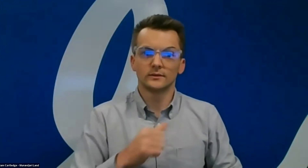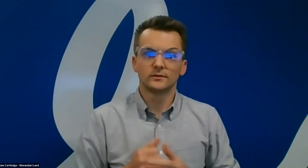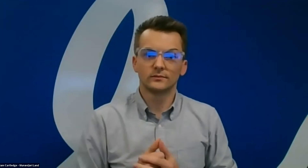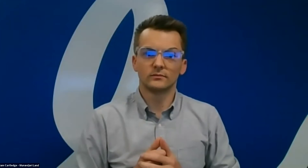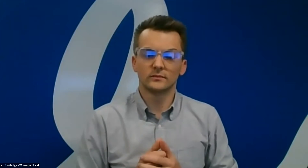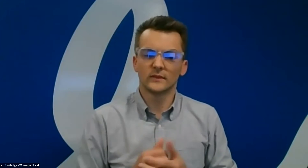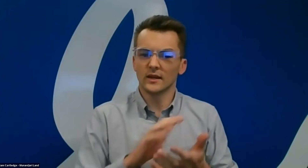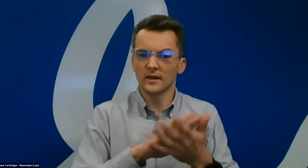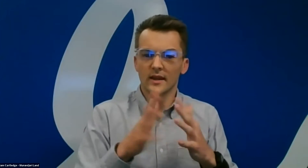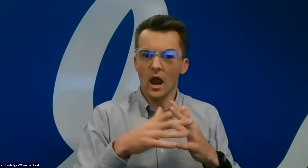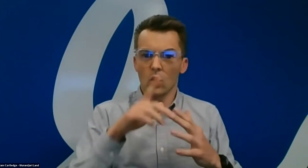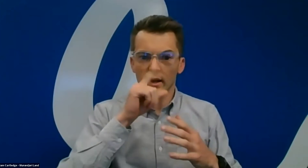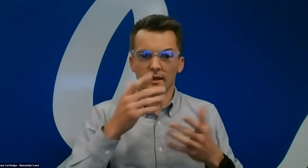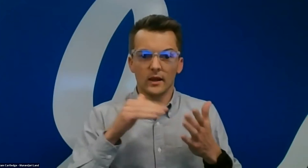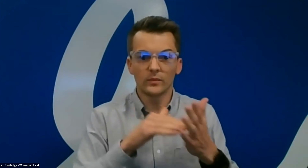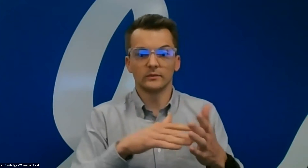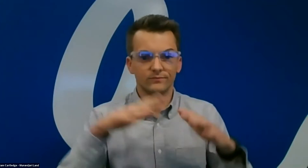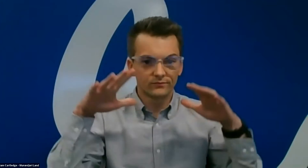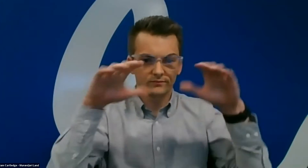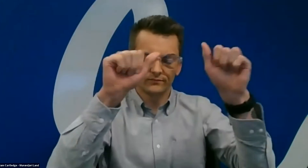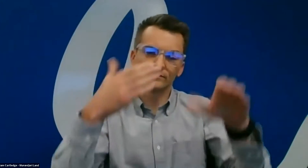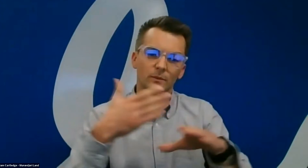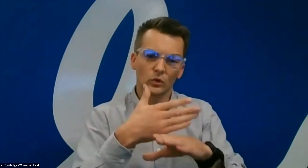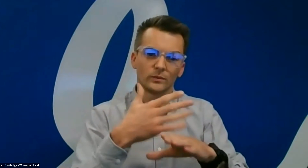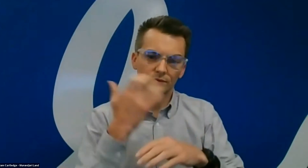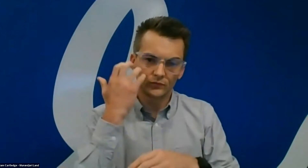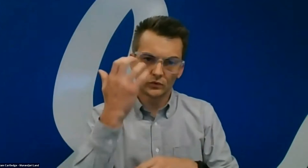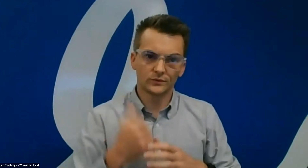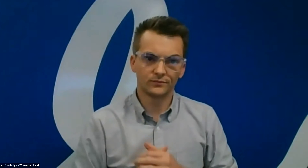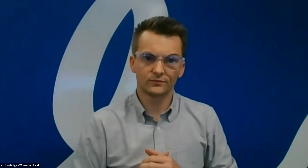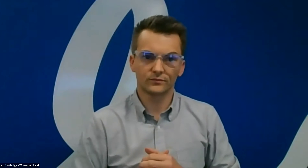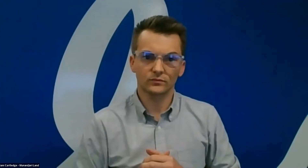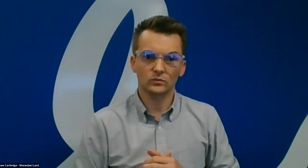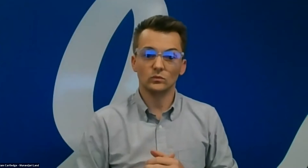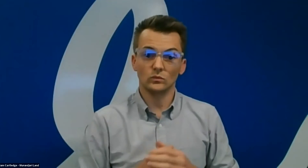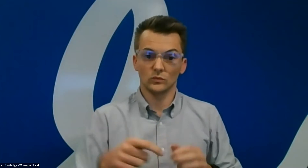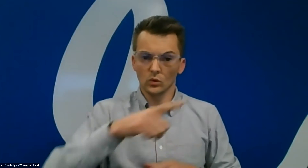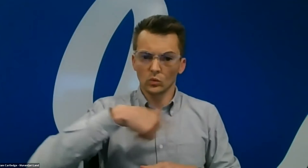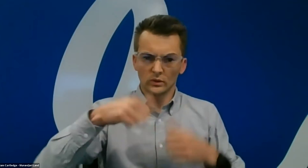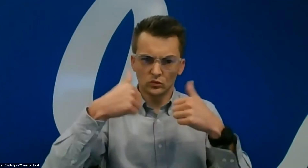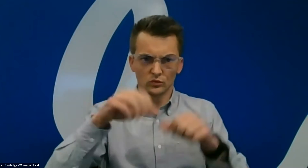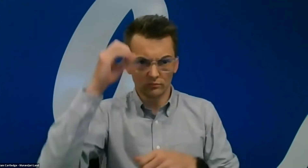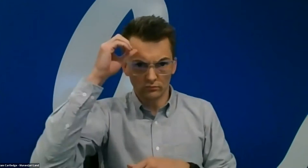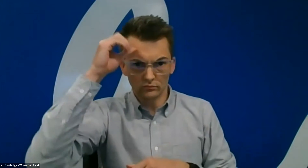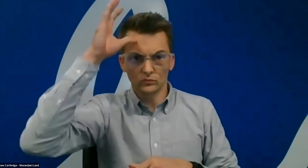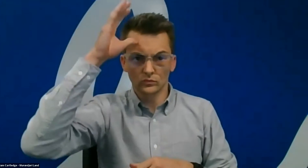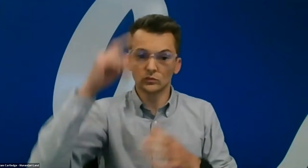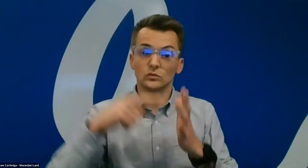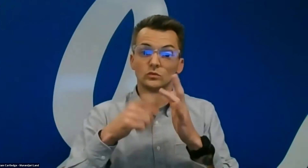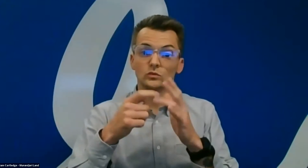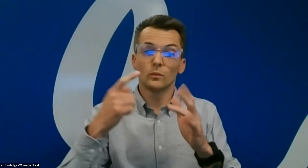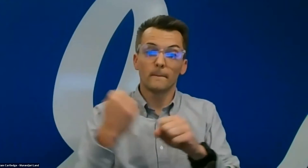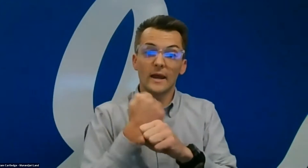and barriers that deaf and hard of hearing people face when going out into open employment. and looking